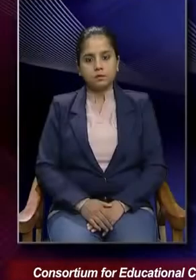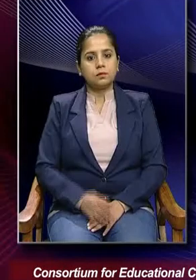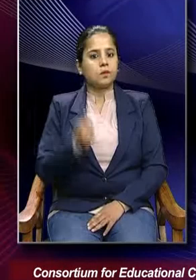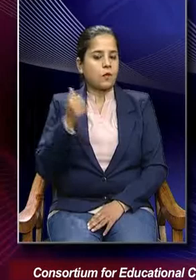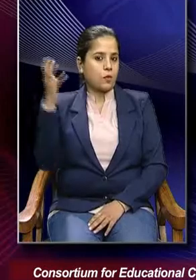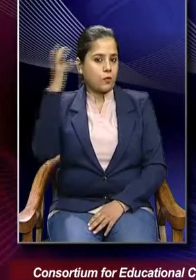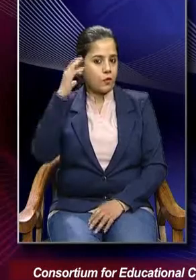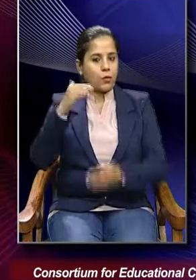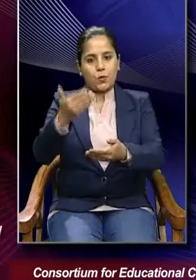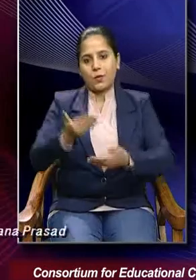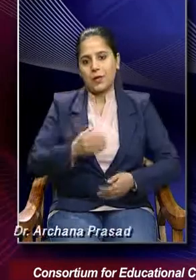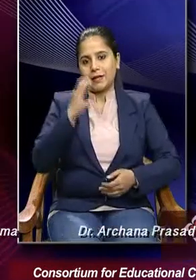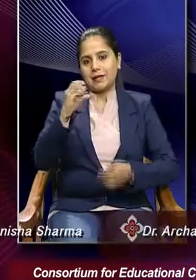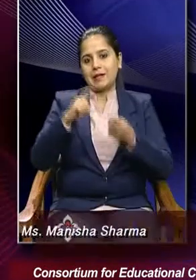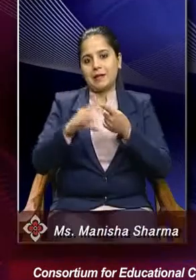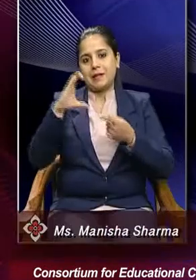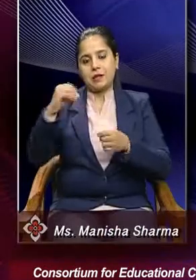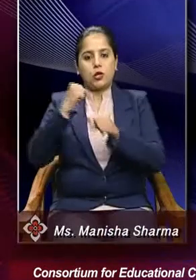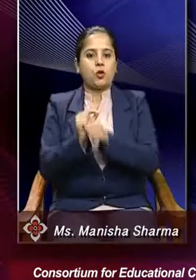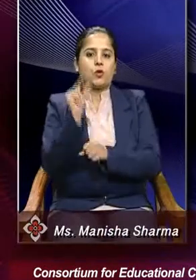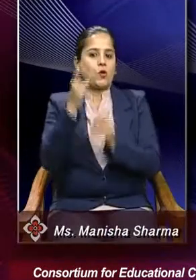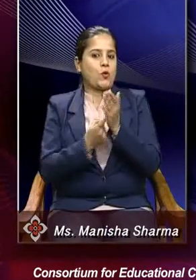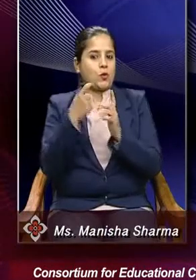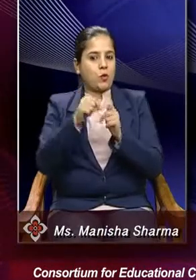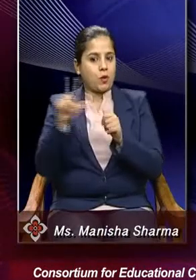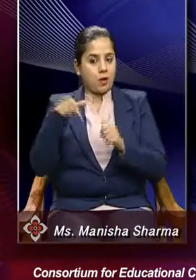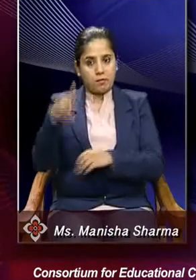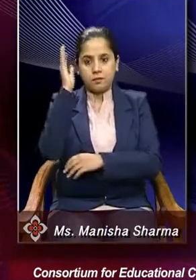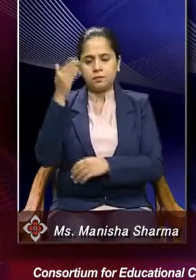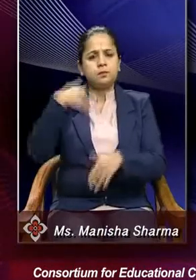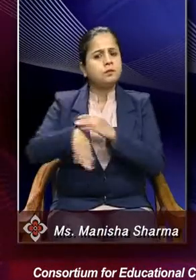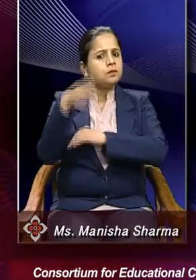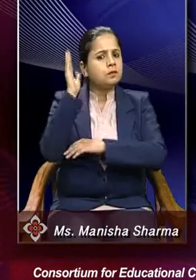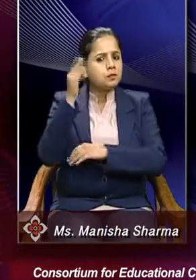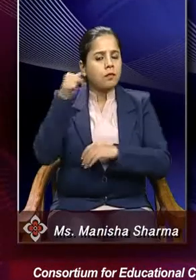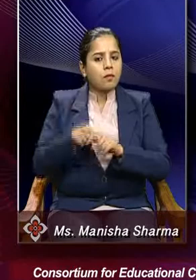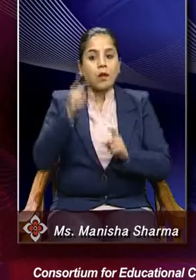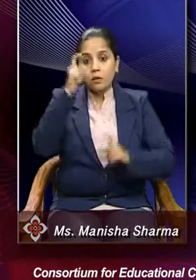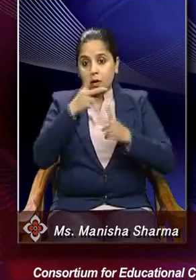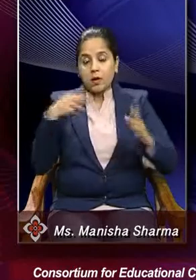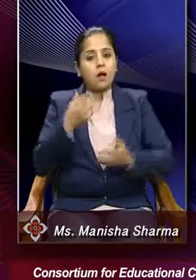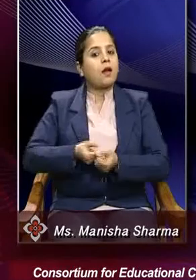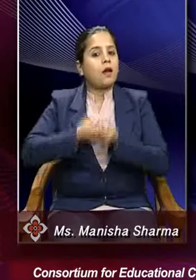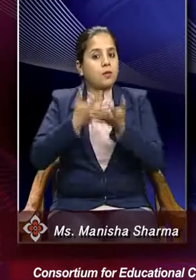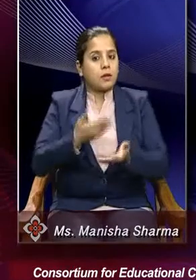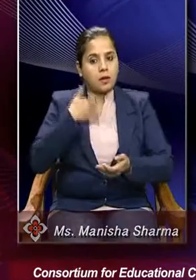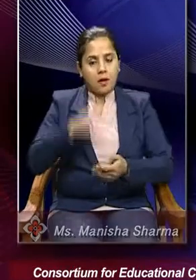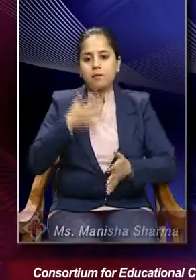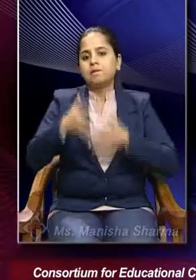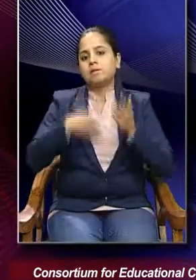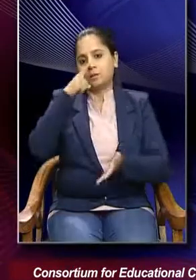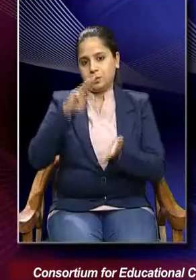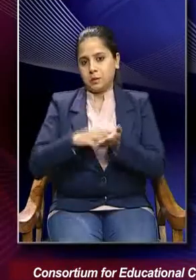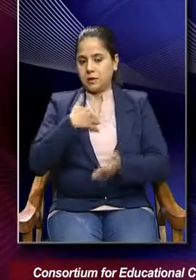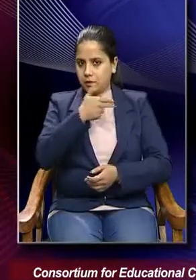Good afternoon and welcome to CEC Gurukul lecture. In today's lecture, which is of symbolic expression, I have my colleague Ms. Manisha